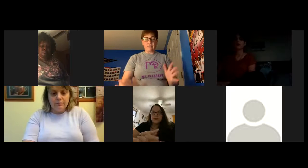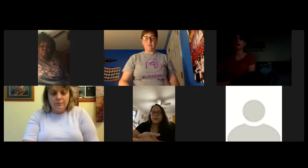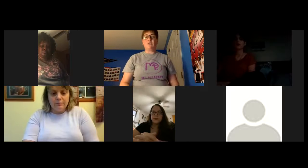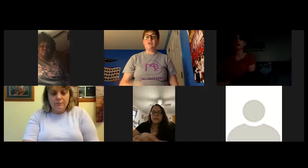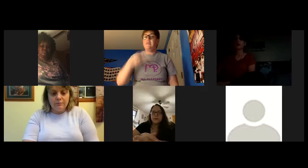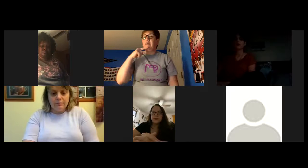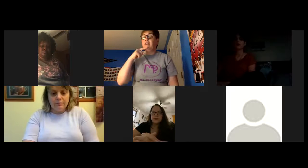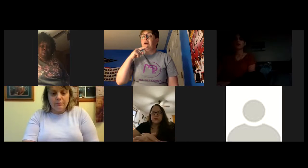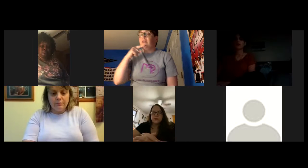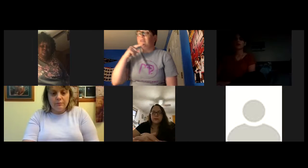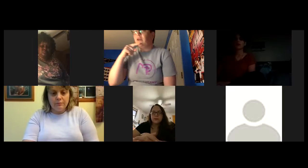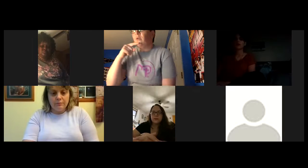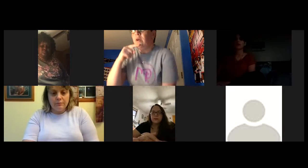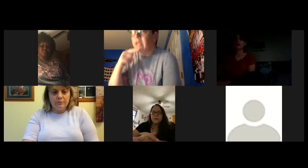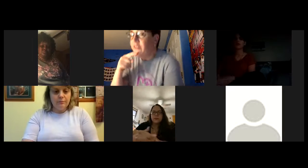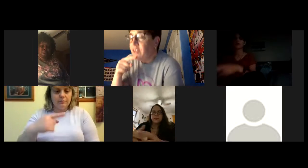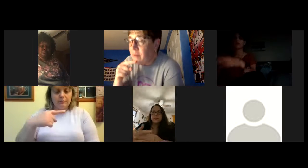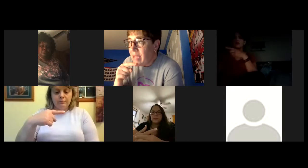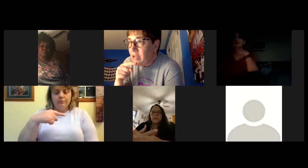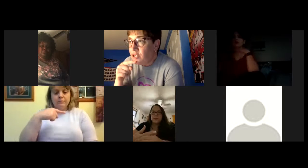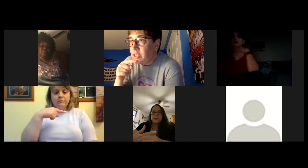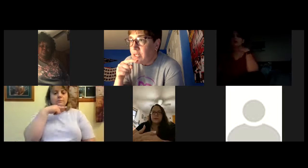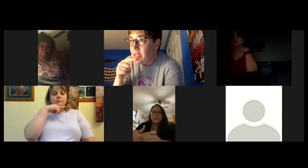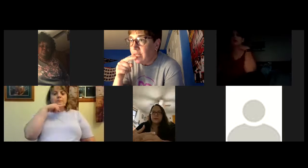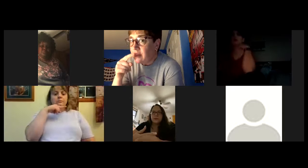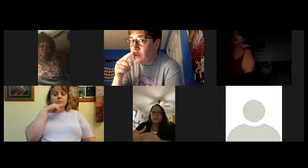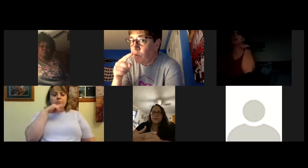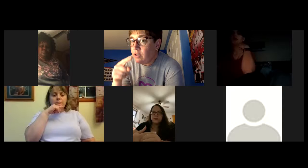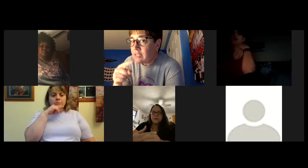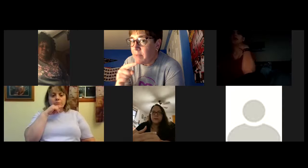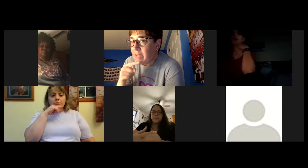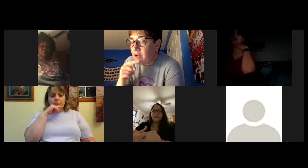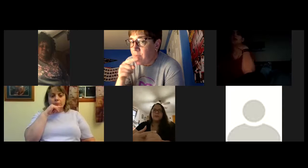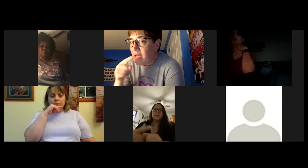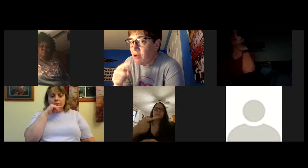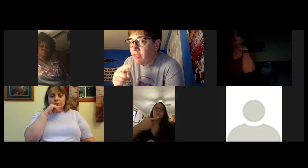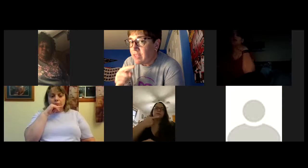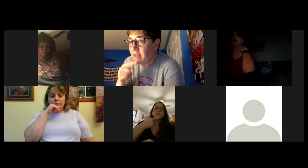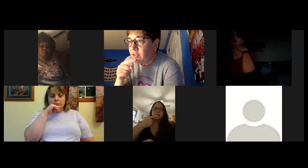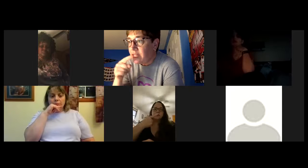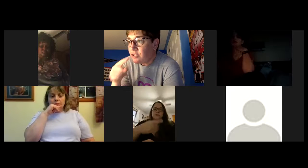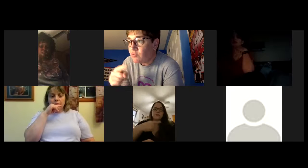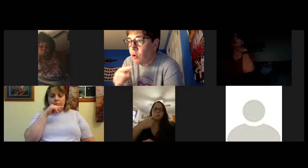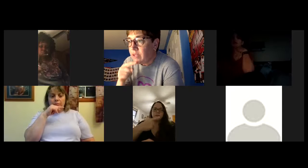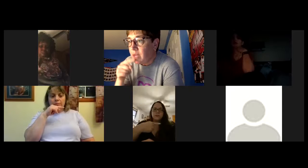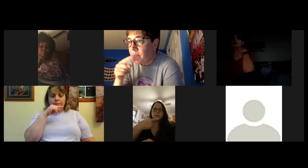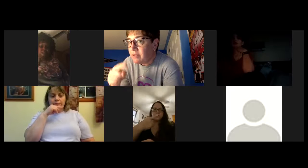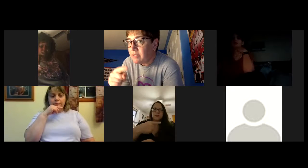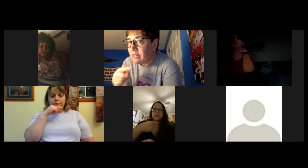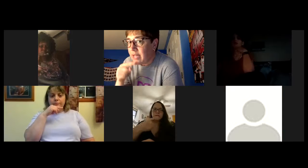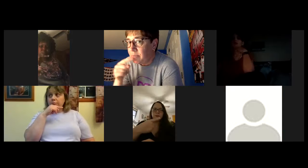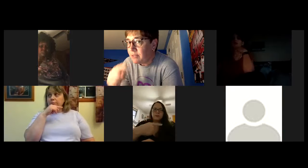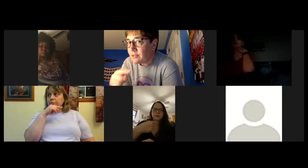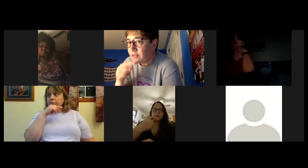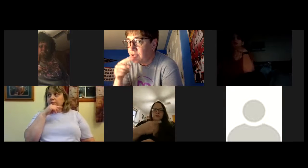so we'll start there. So if you can imagine like the words coming out of your mouth and they're like just rolling up on